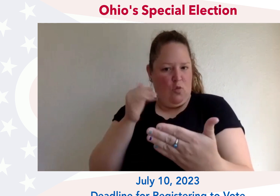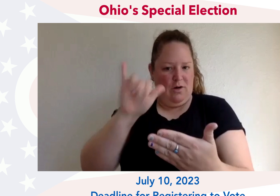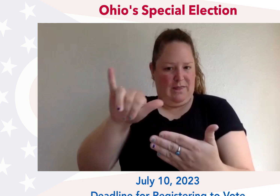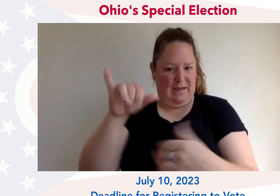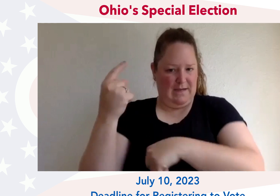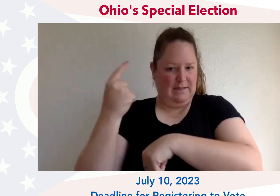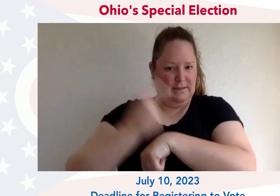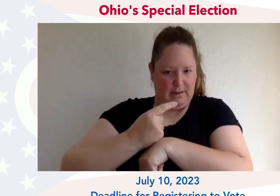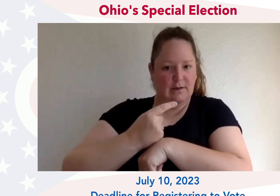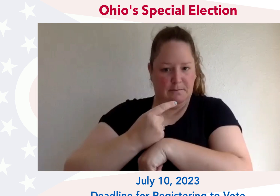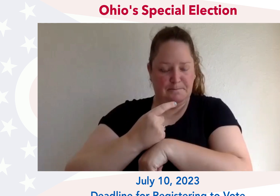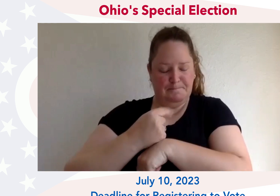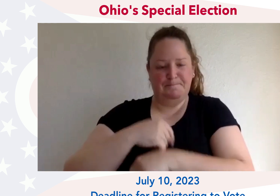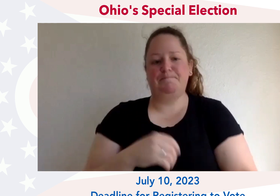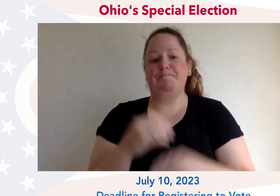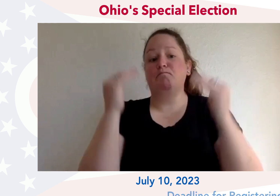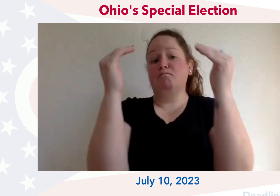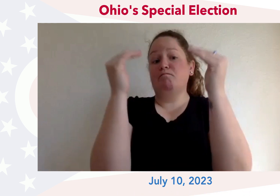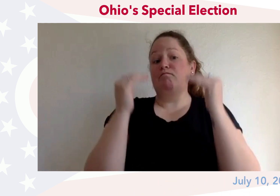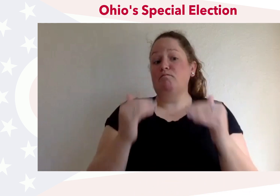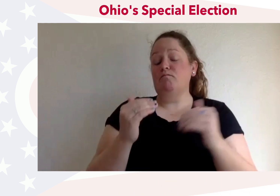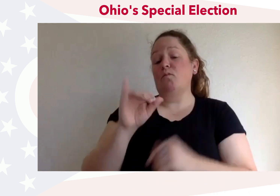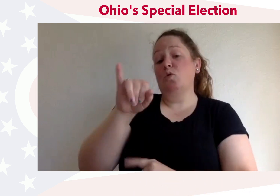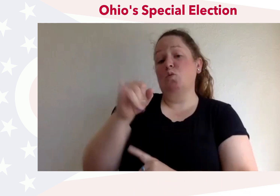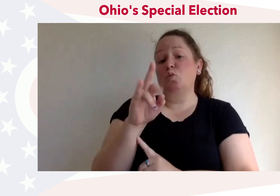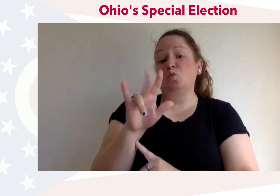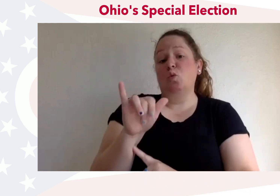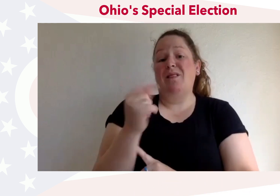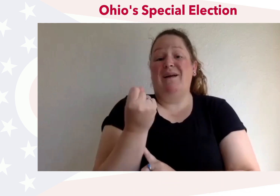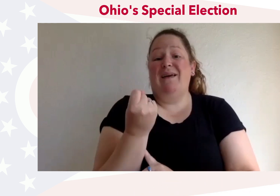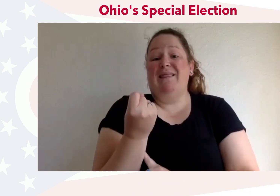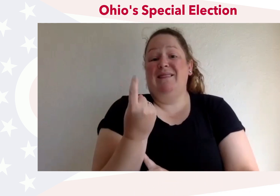vote in that special election.